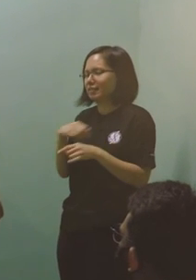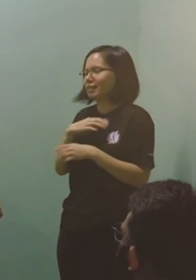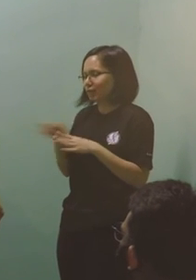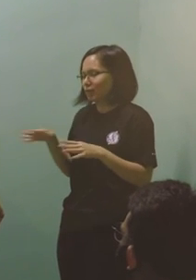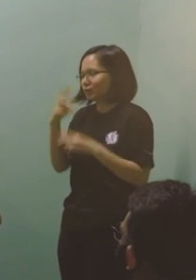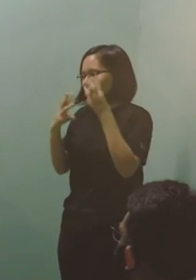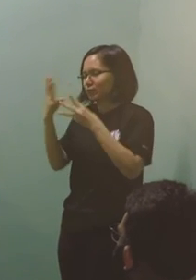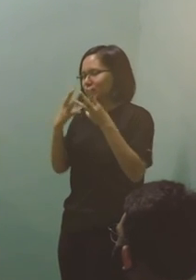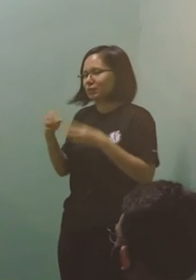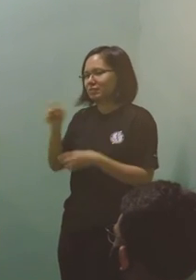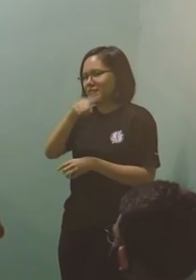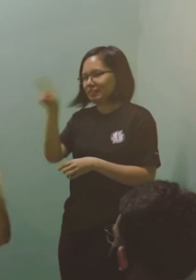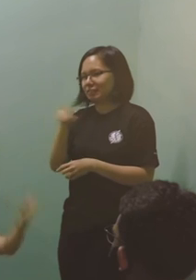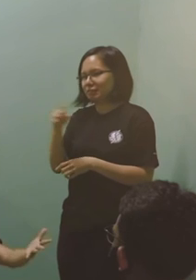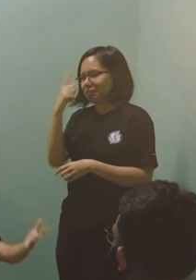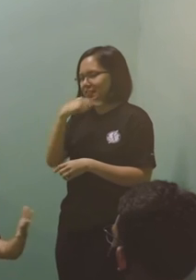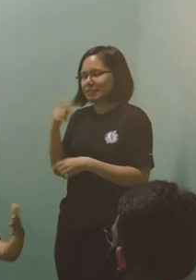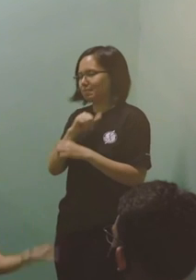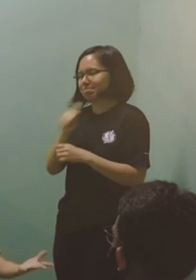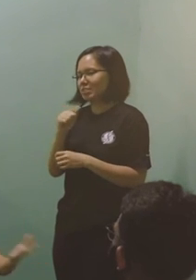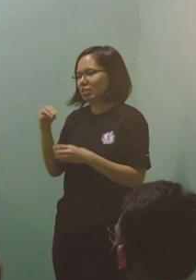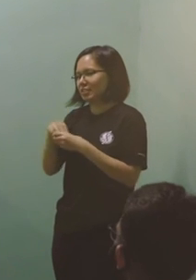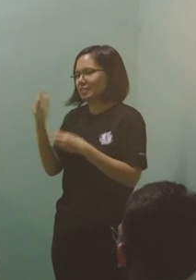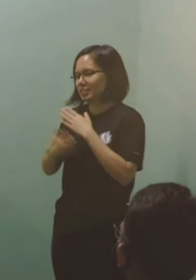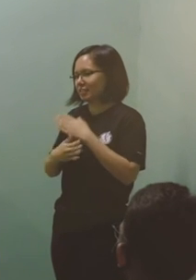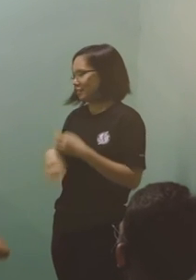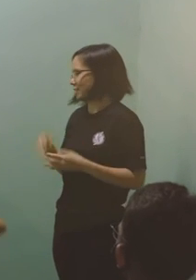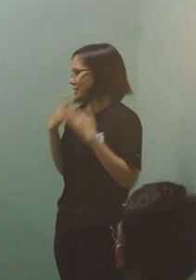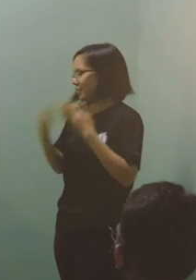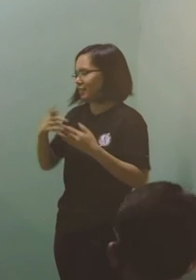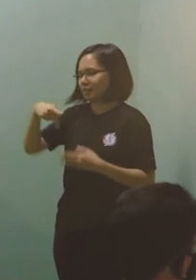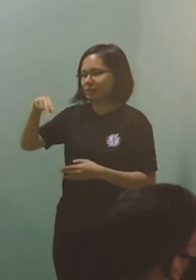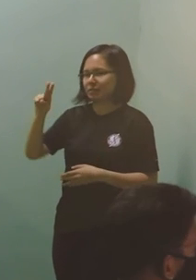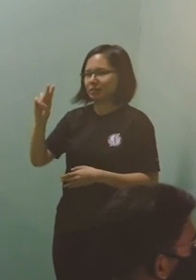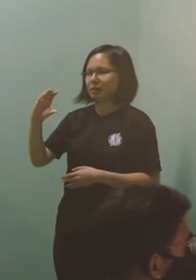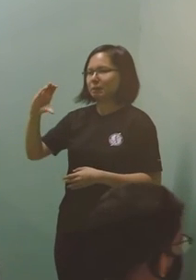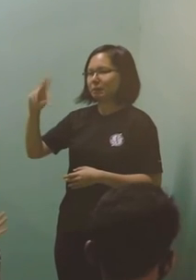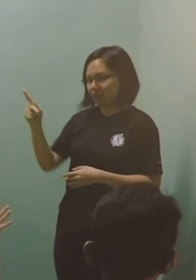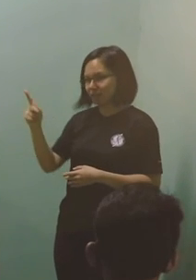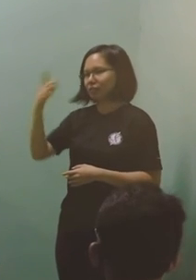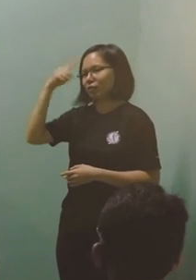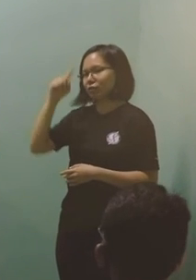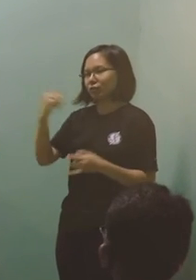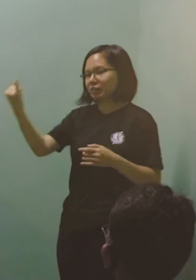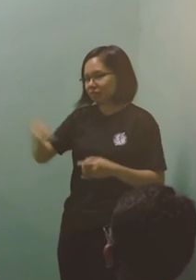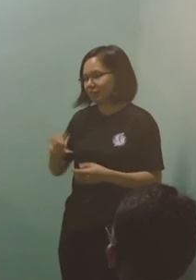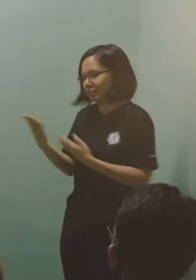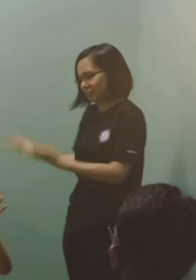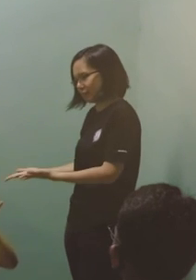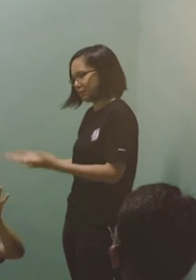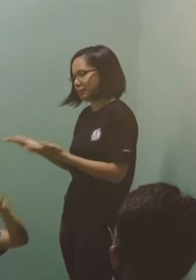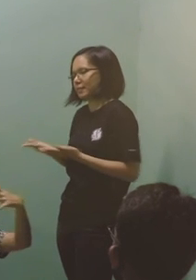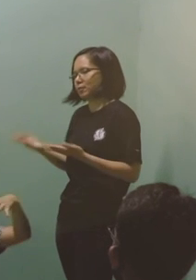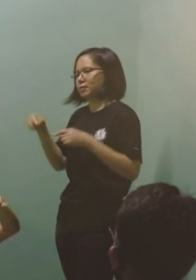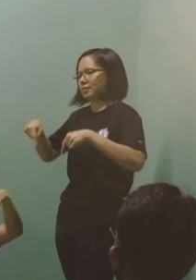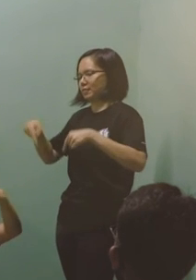thank Park Provisions, Heather and Serene for inviting me to have this sharing session. So please do check the photos out at the back if you